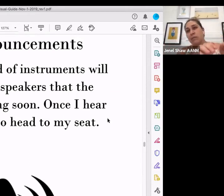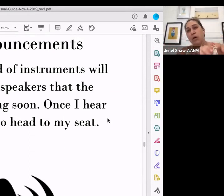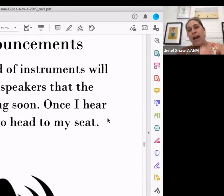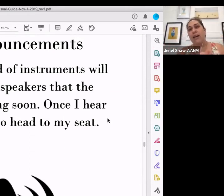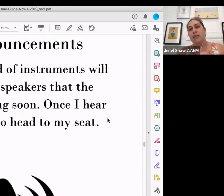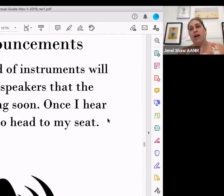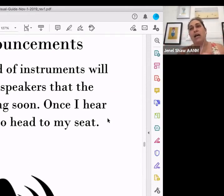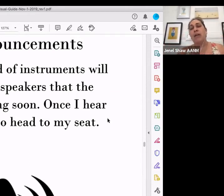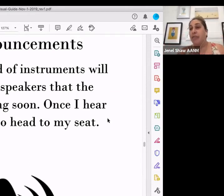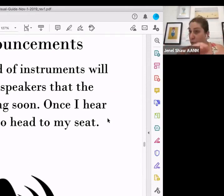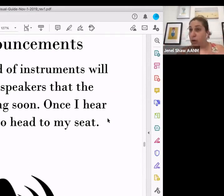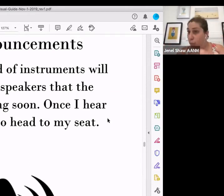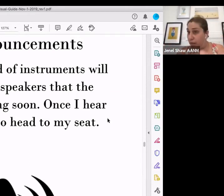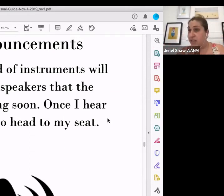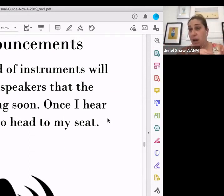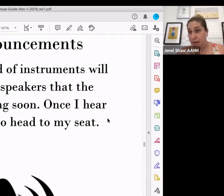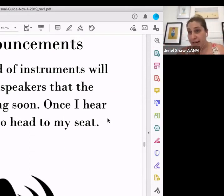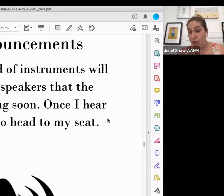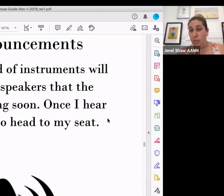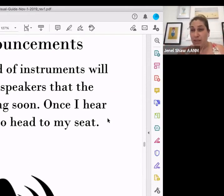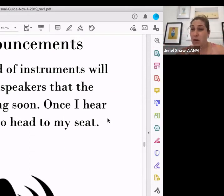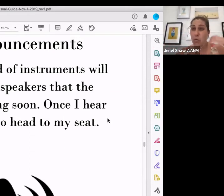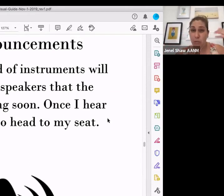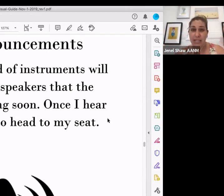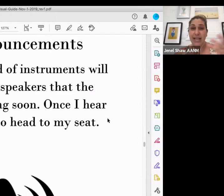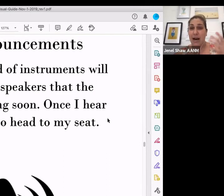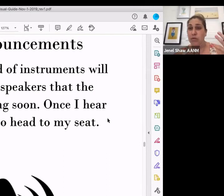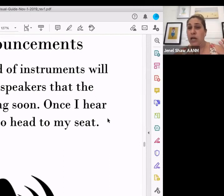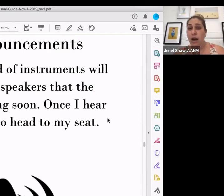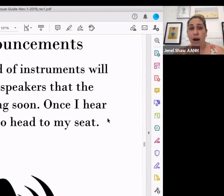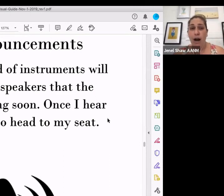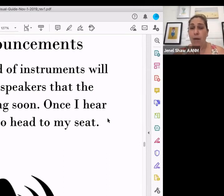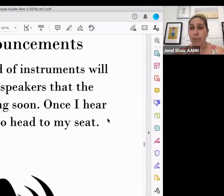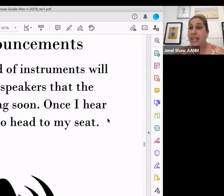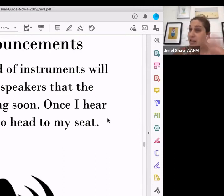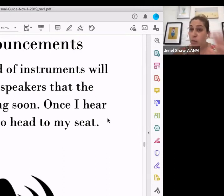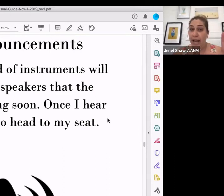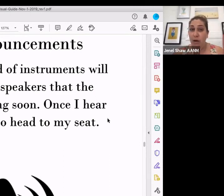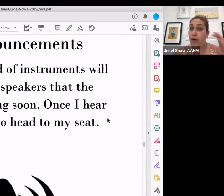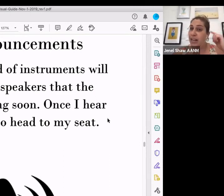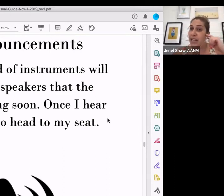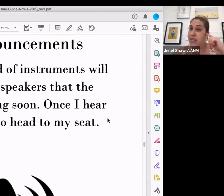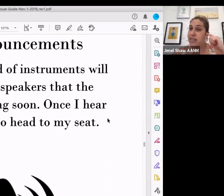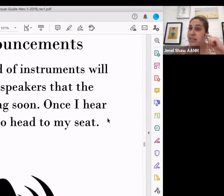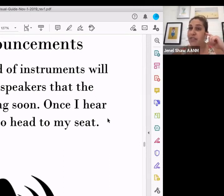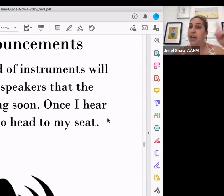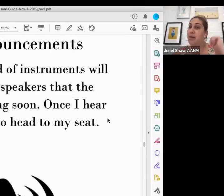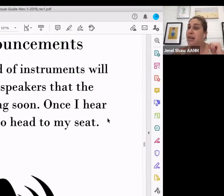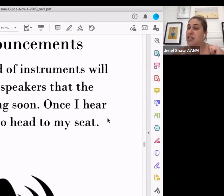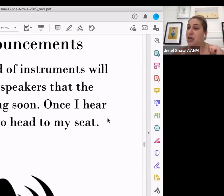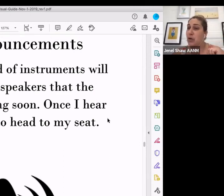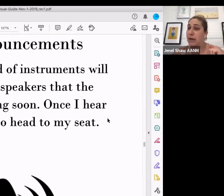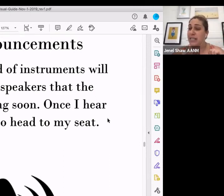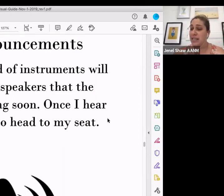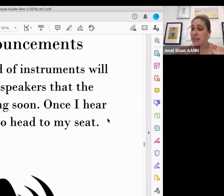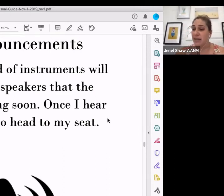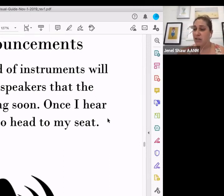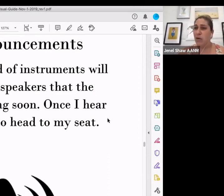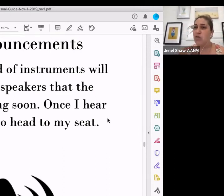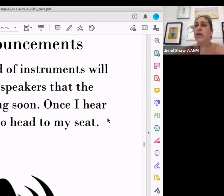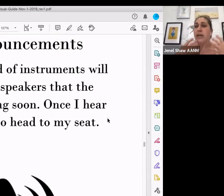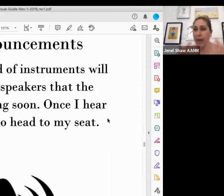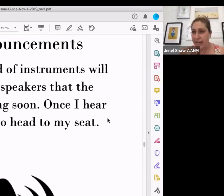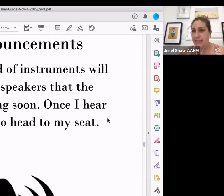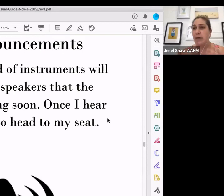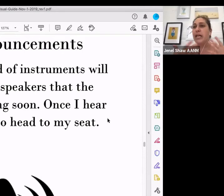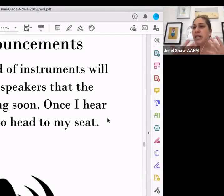this lets them know ahead of time, there will be some announcements, there will be sounds, but that's okay. When I hear this, that means I should go to my seat.